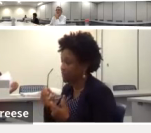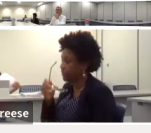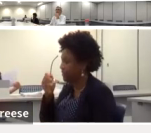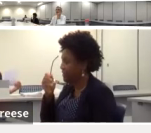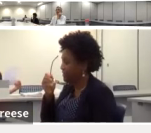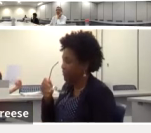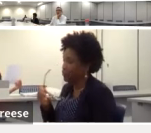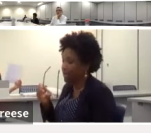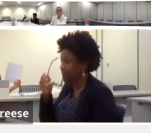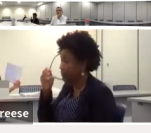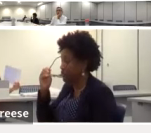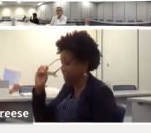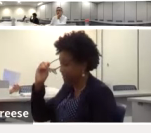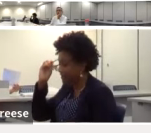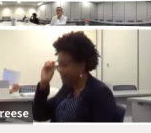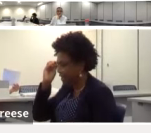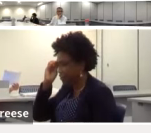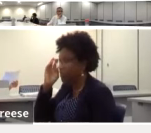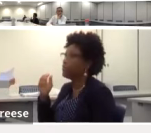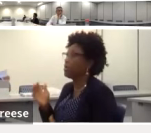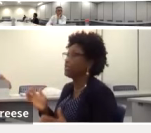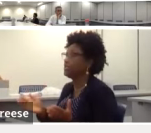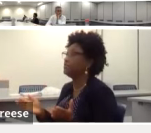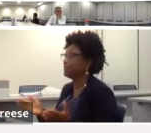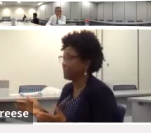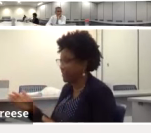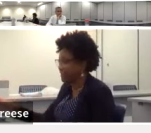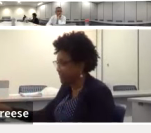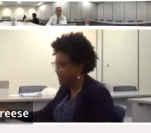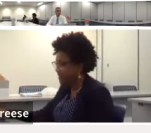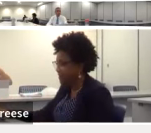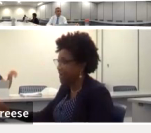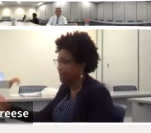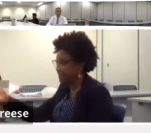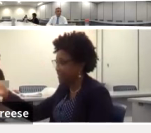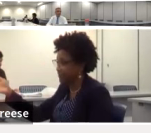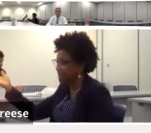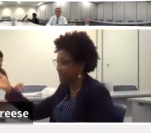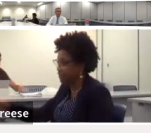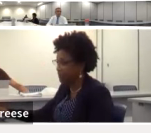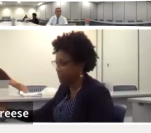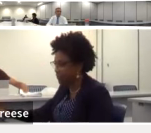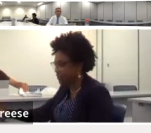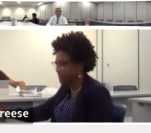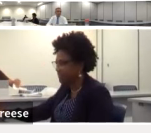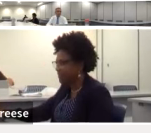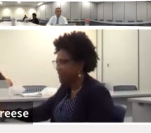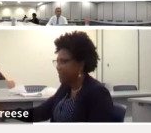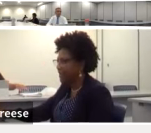have structure. You wake up in the morning, you're not wondering what to do because you have a schedule, you have a job to go